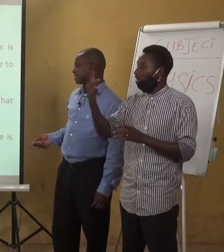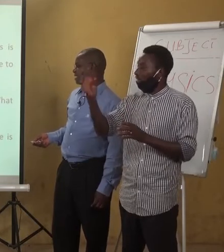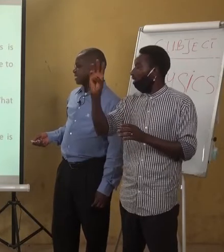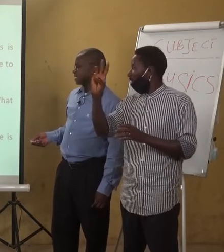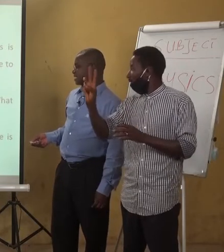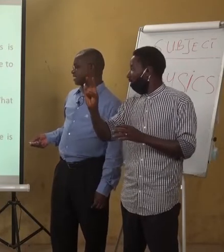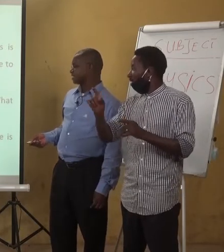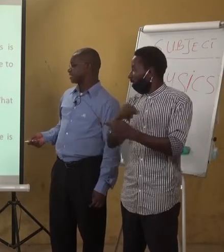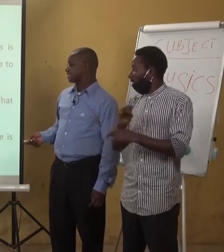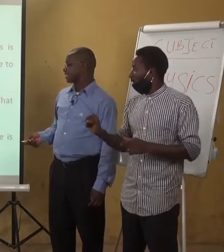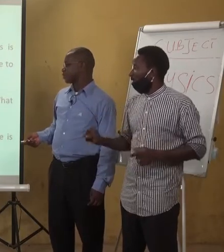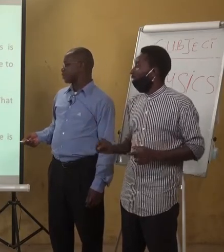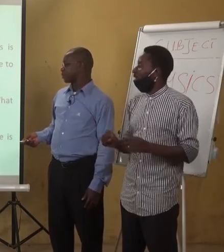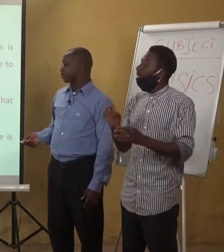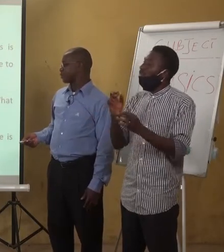substance is